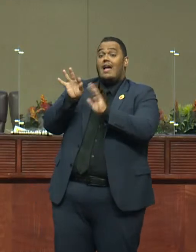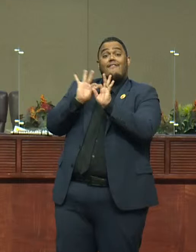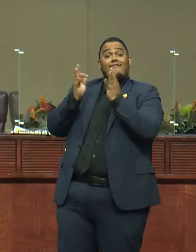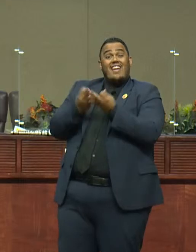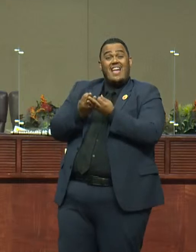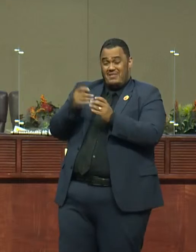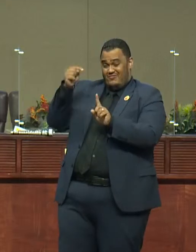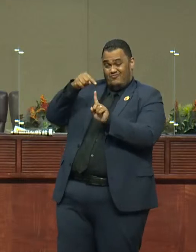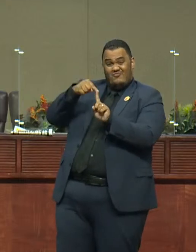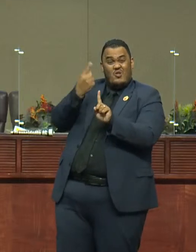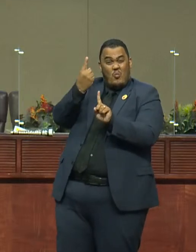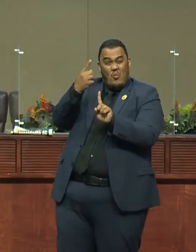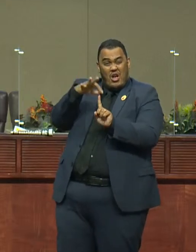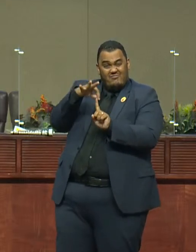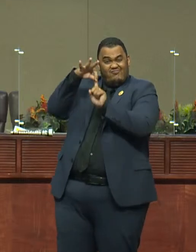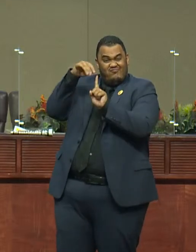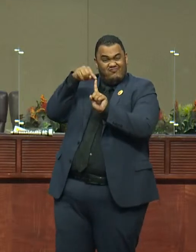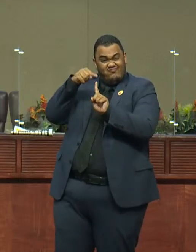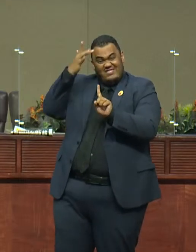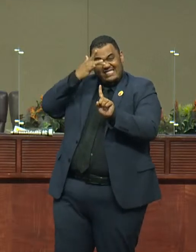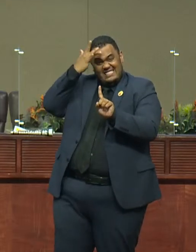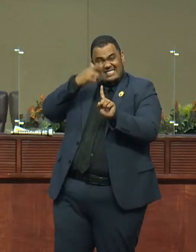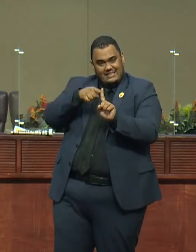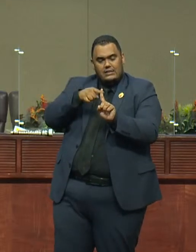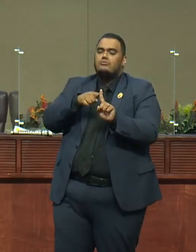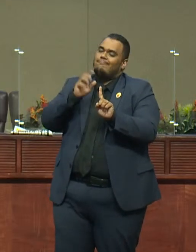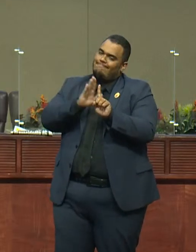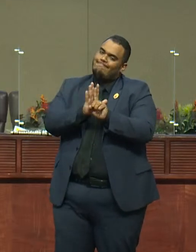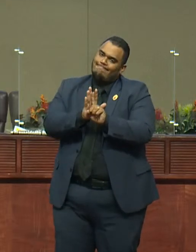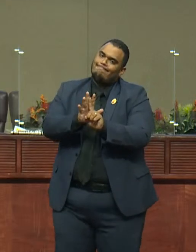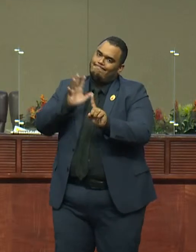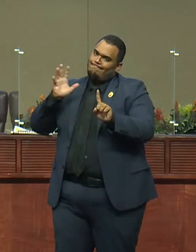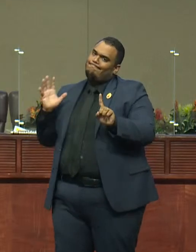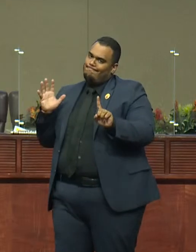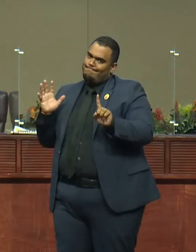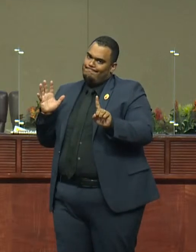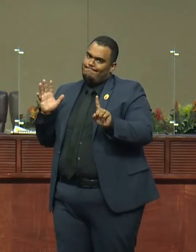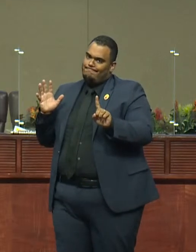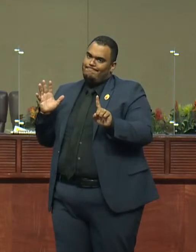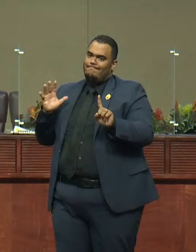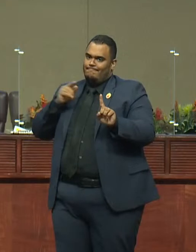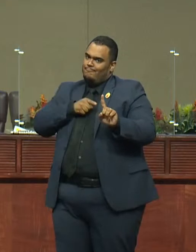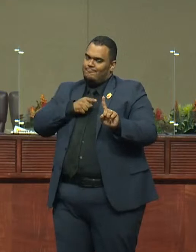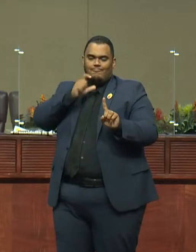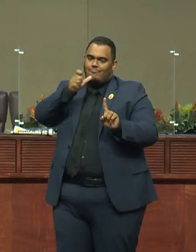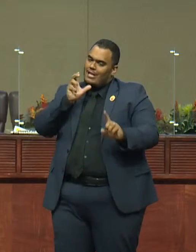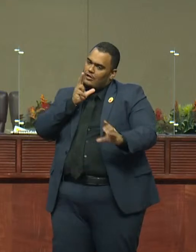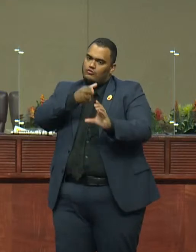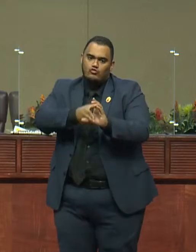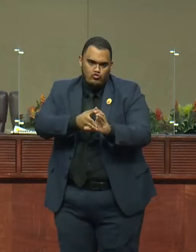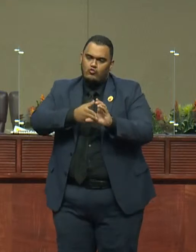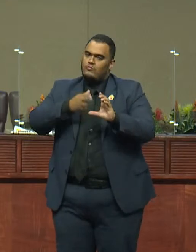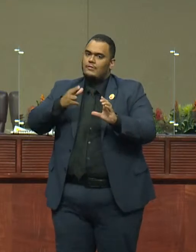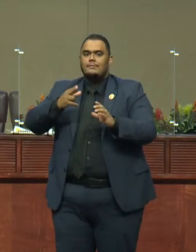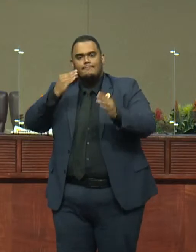family to preclude the family from having the virus spread amongst itself.